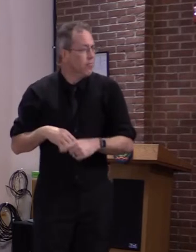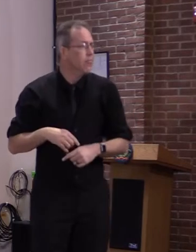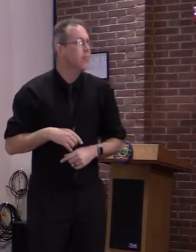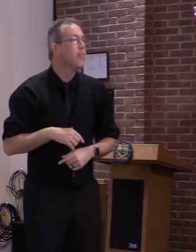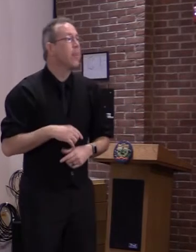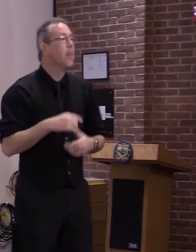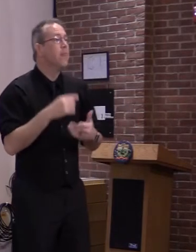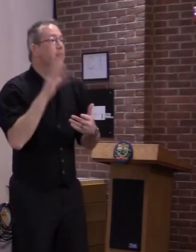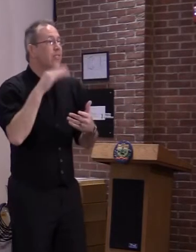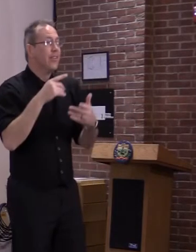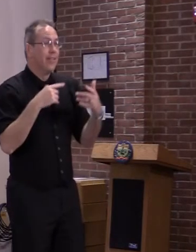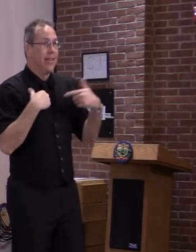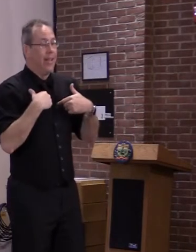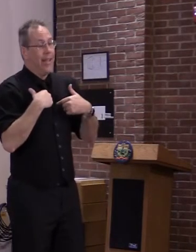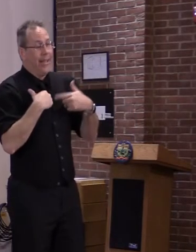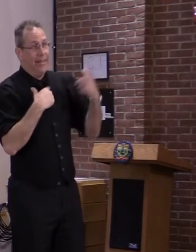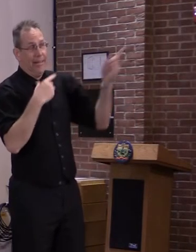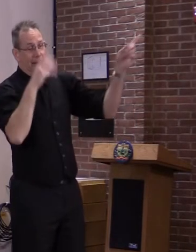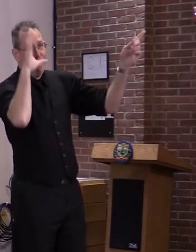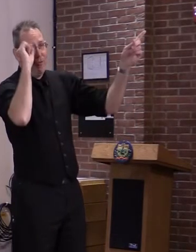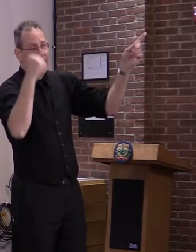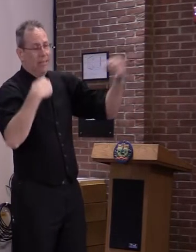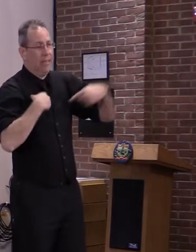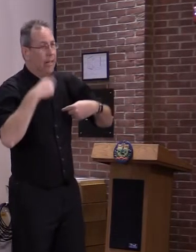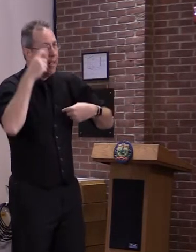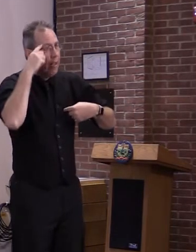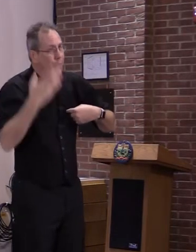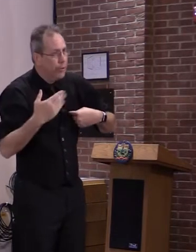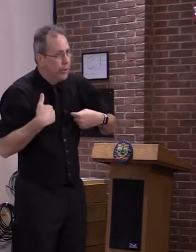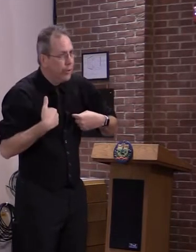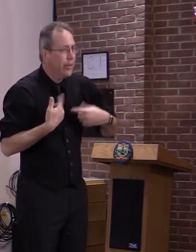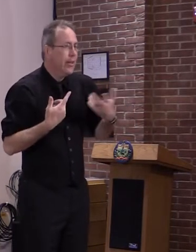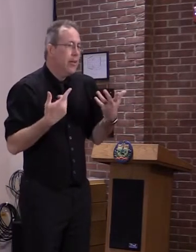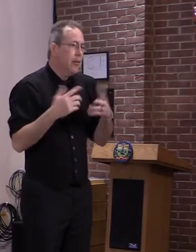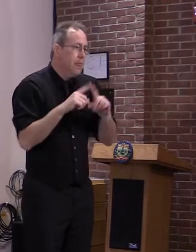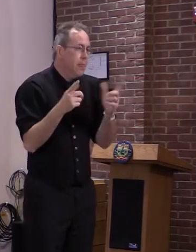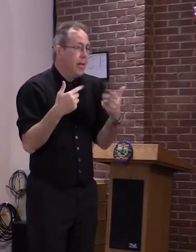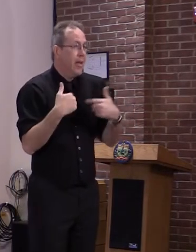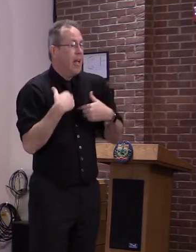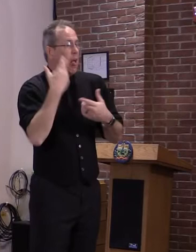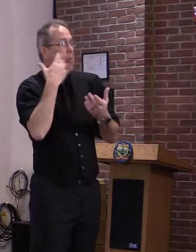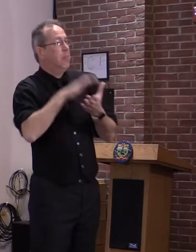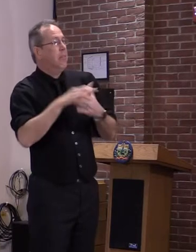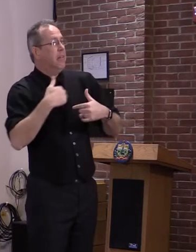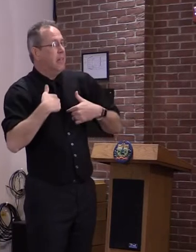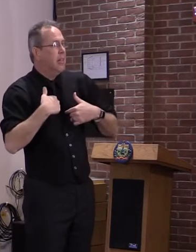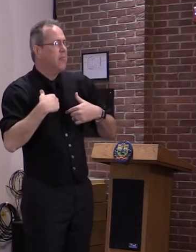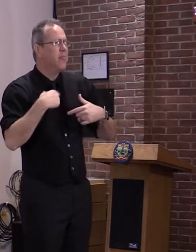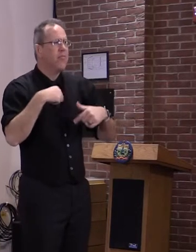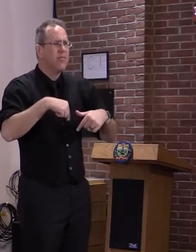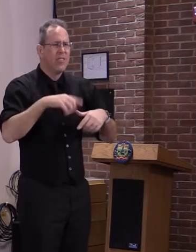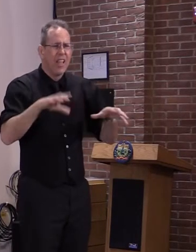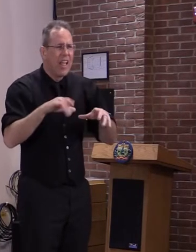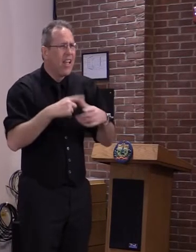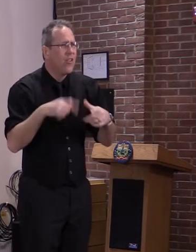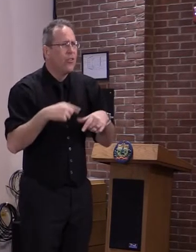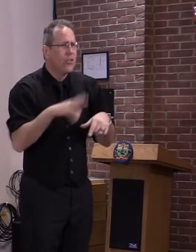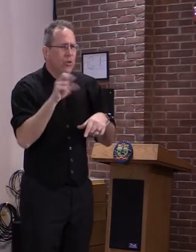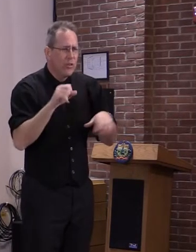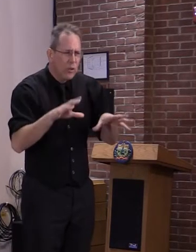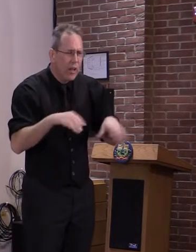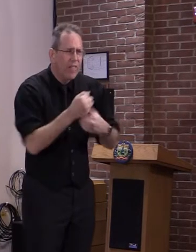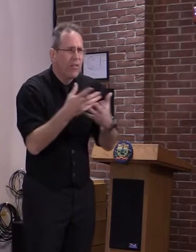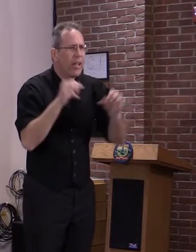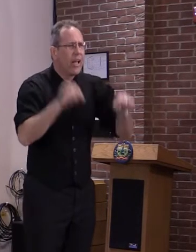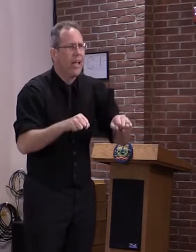expertise, but I think we should do everything we can independently to take care of the U.S. And if we can increase